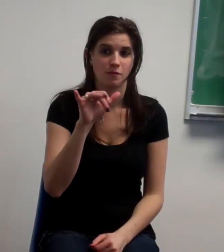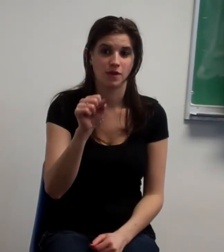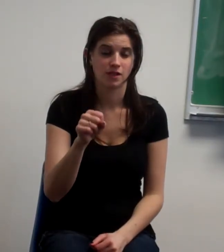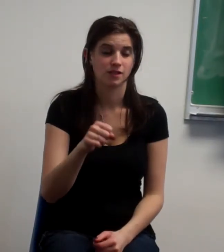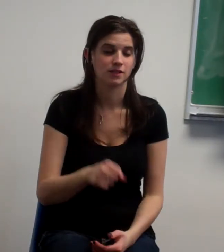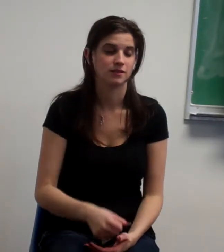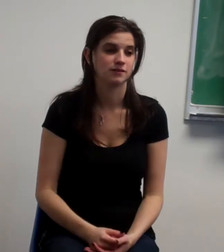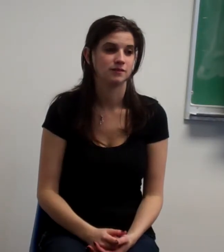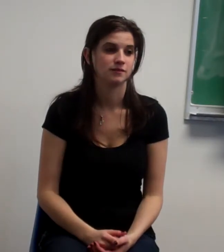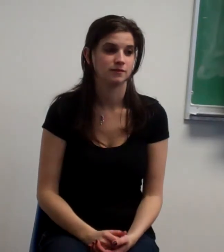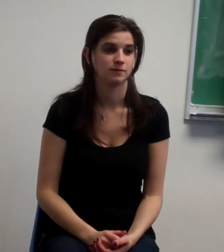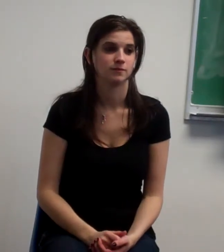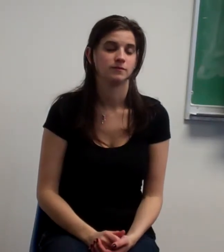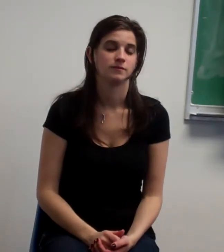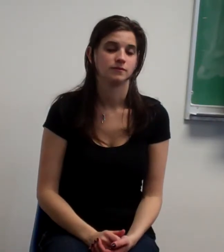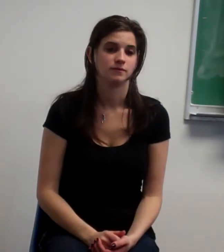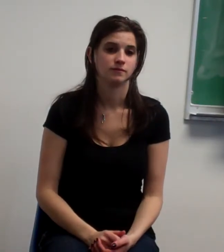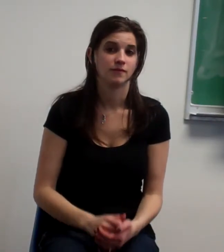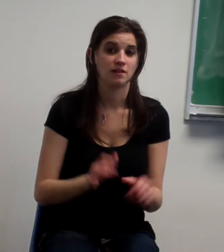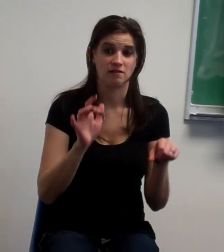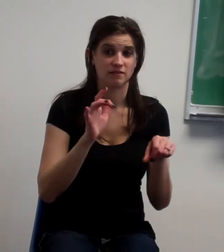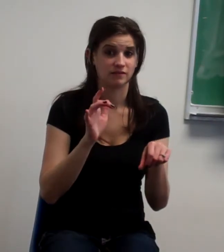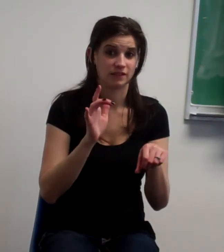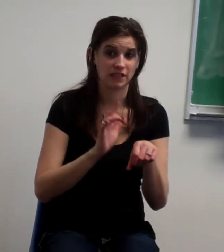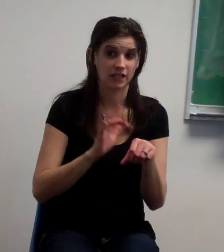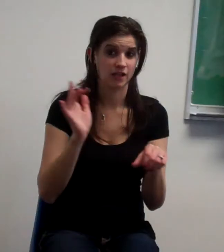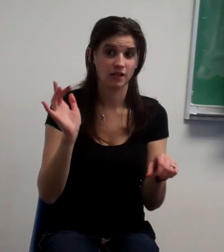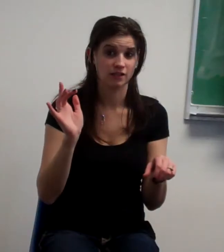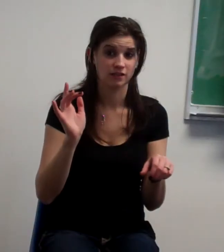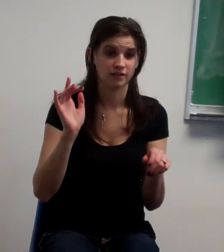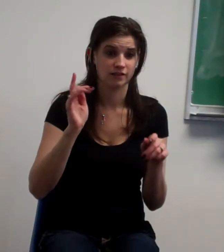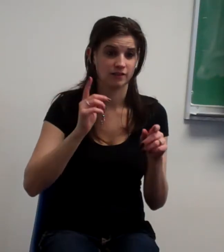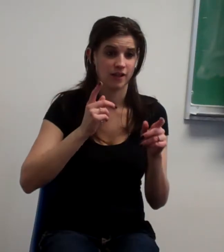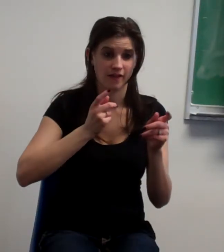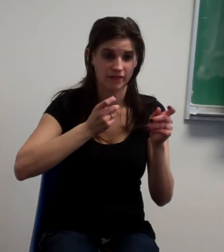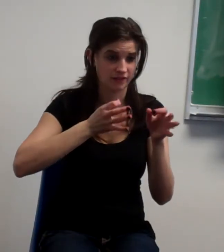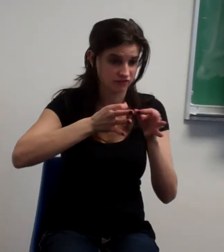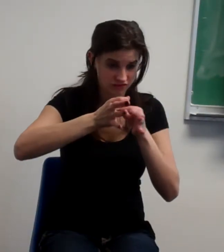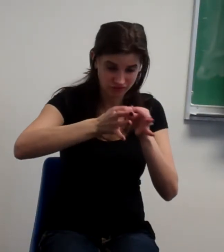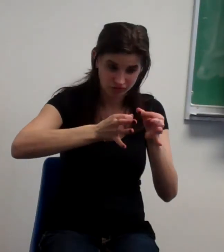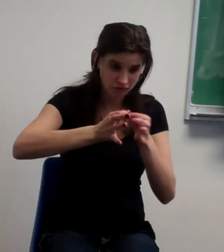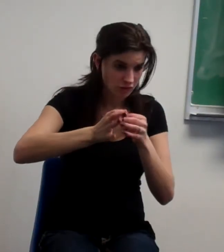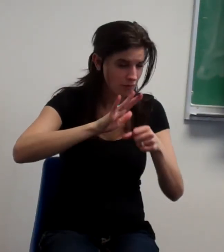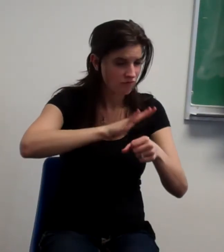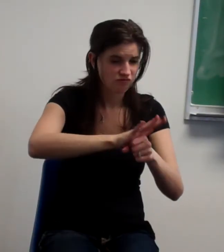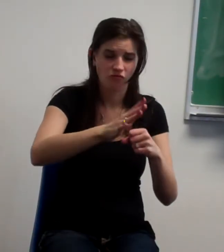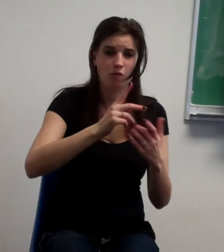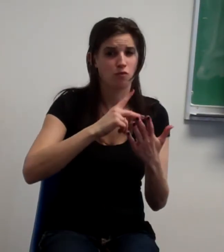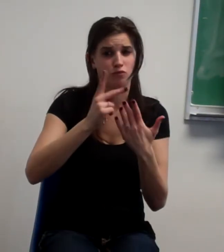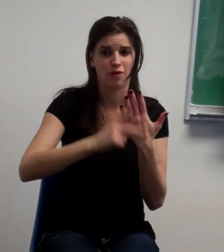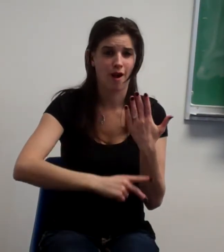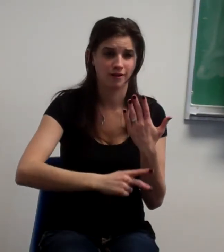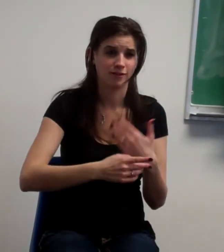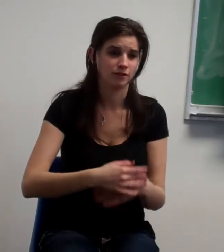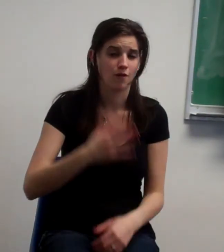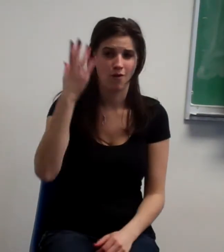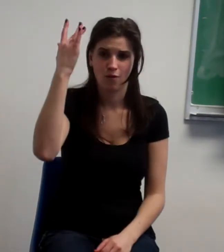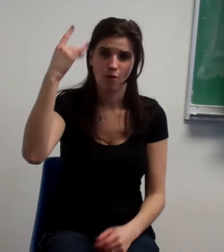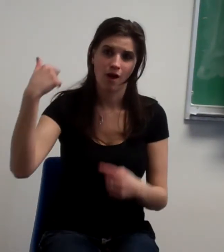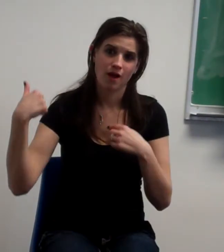there, and it'll take you to just click on syllabus, and then it details the final project, the whole project. Why have we been doing these weekly activities,